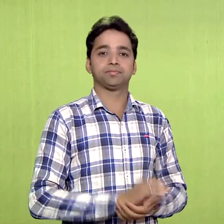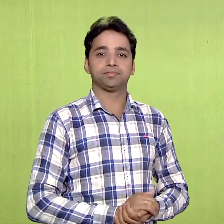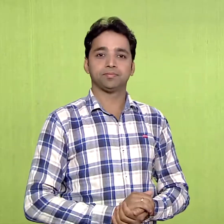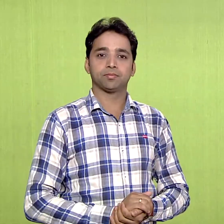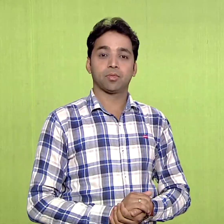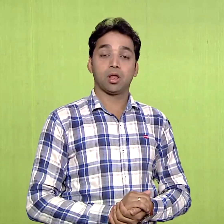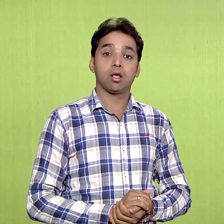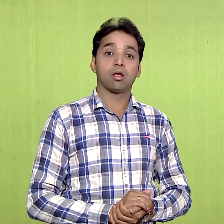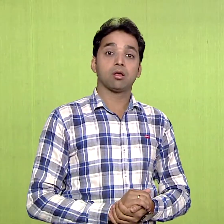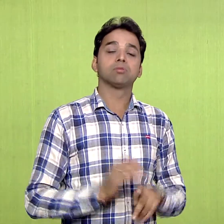Some are monuments,